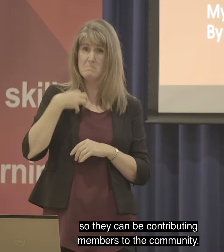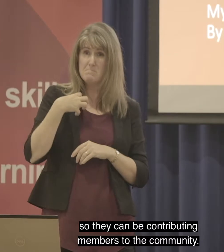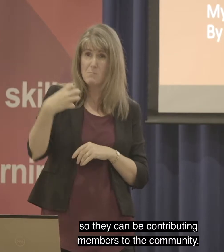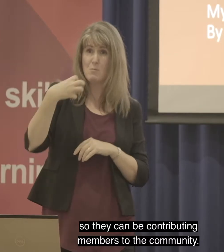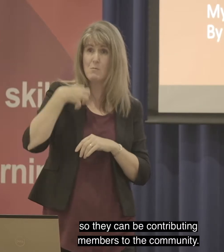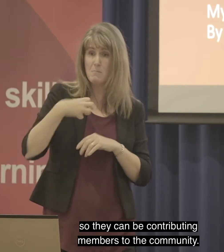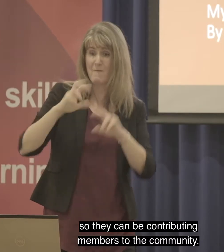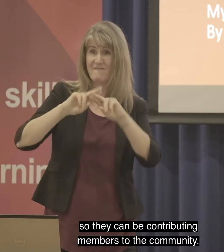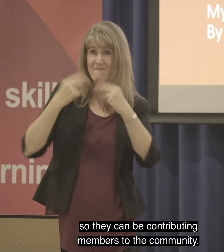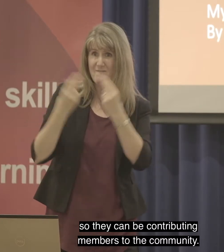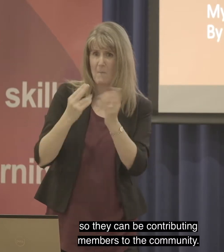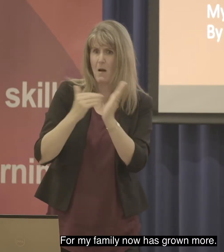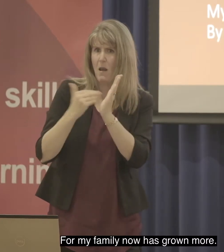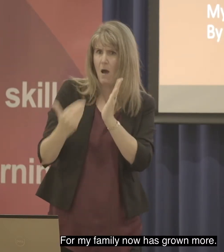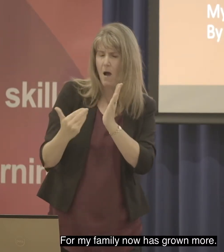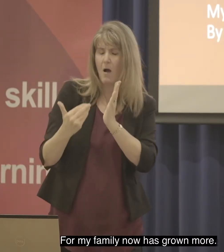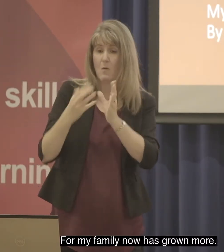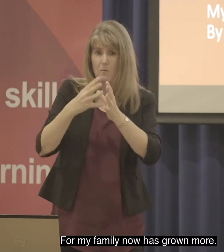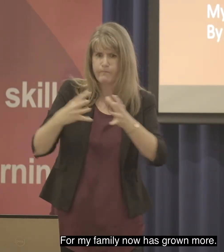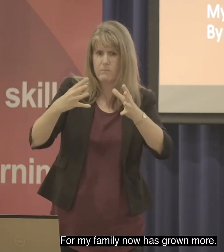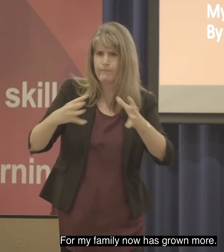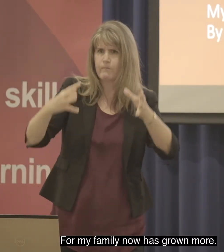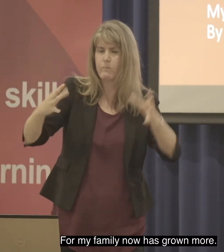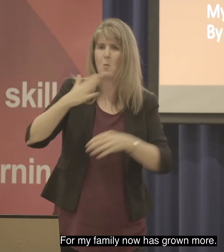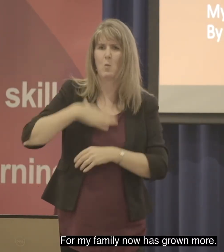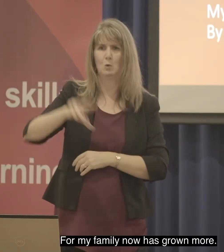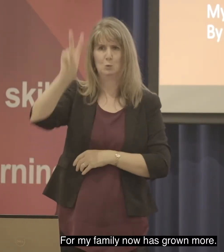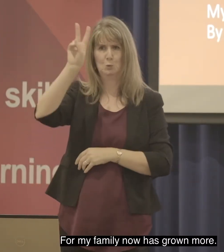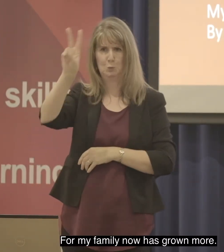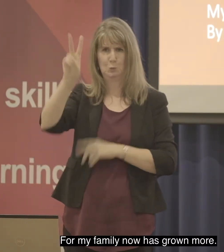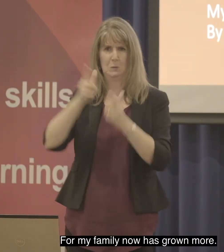to the community. For my family now has grown more.